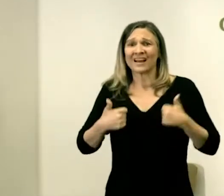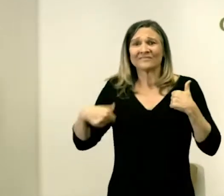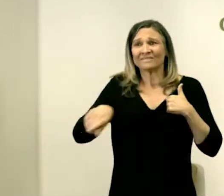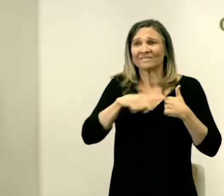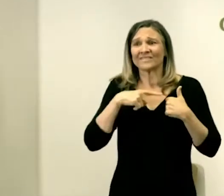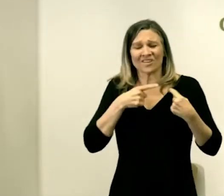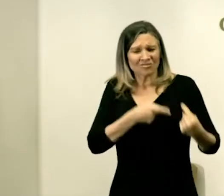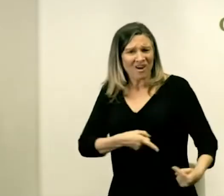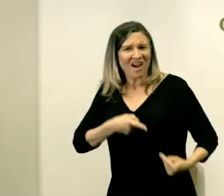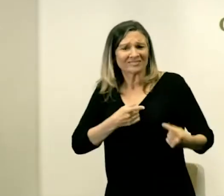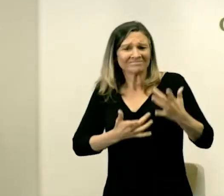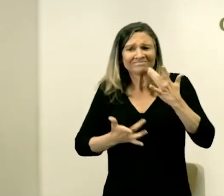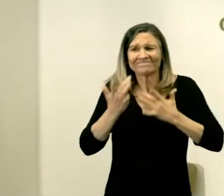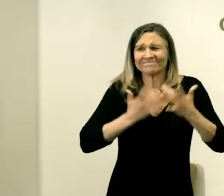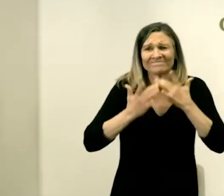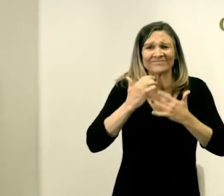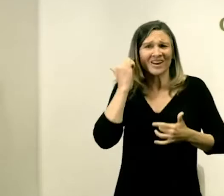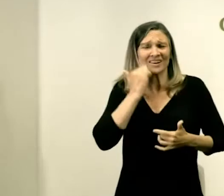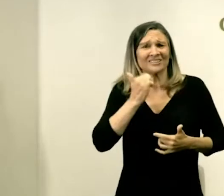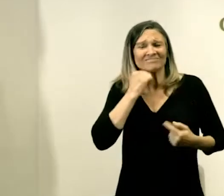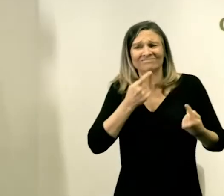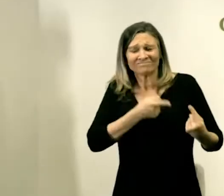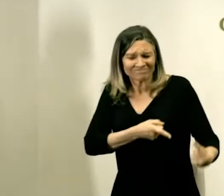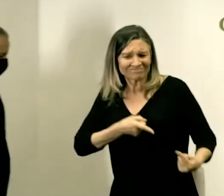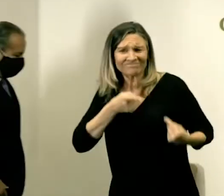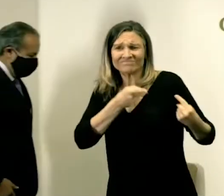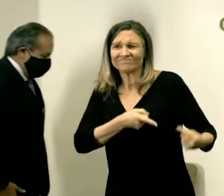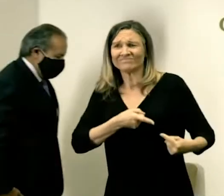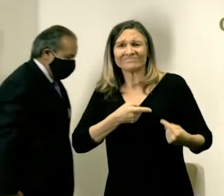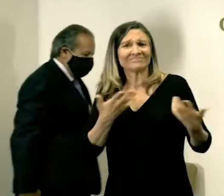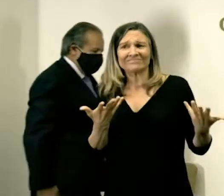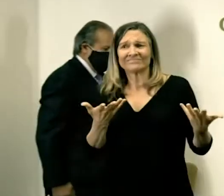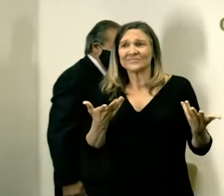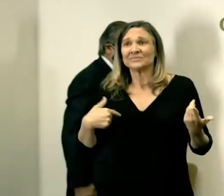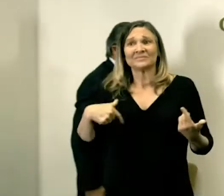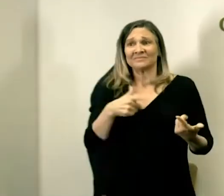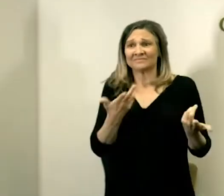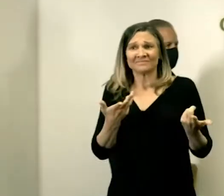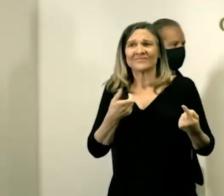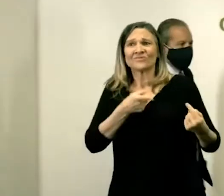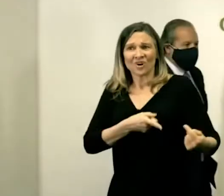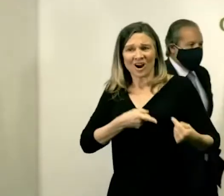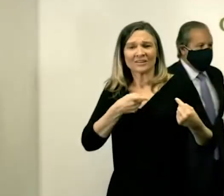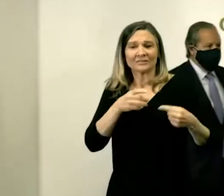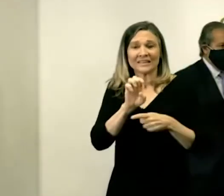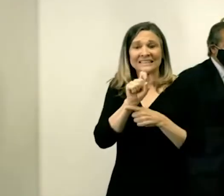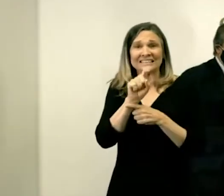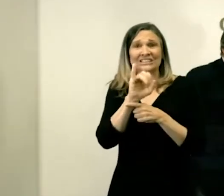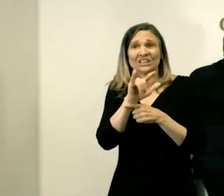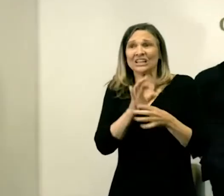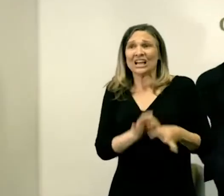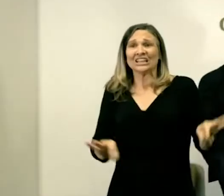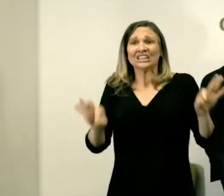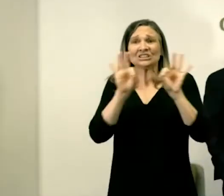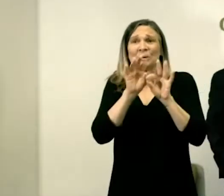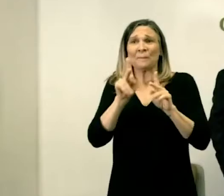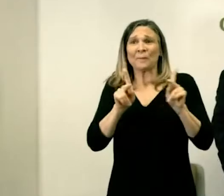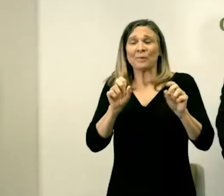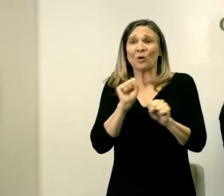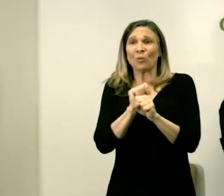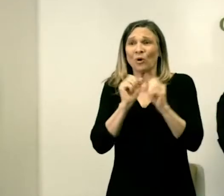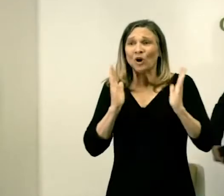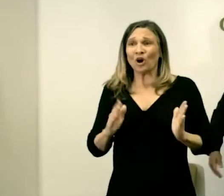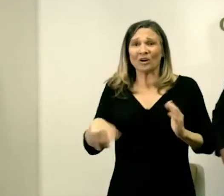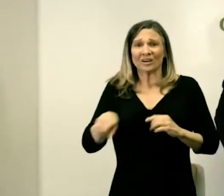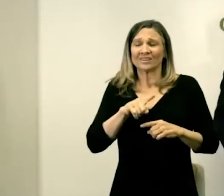every day, but they're also our essential workers. They're the ones who've been going out, working, making our economy